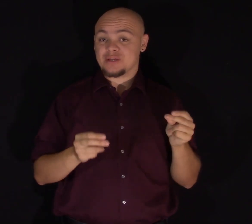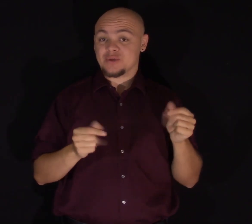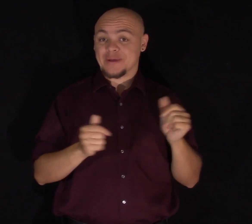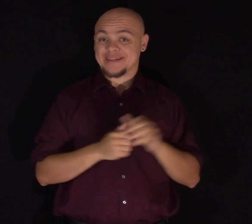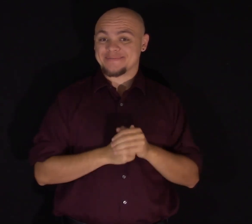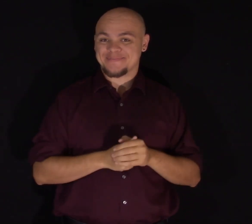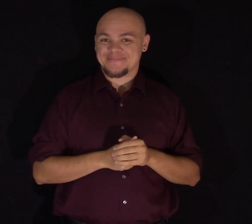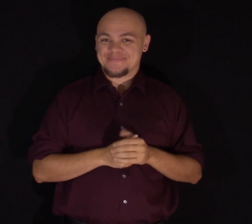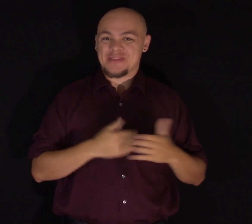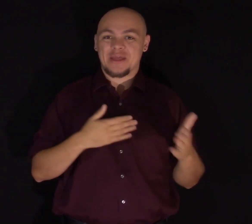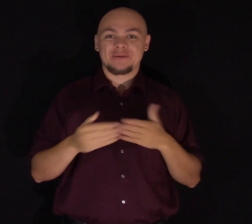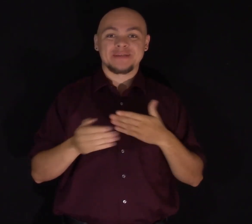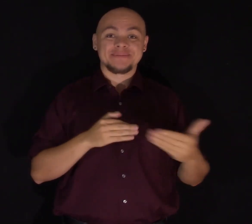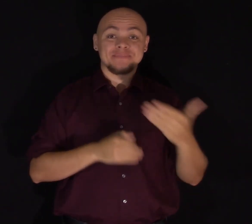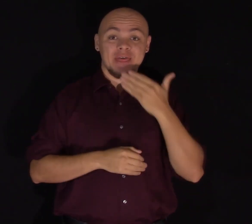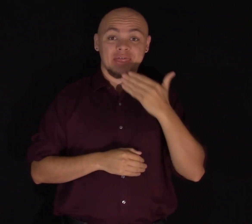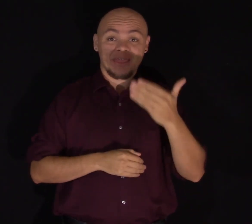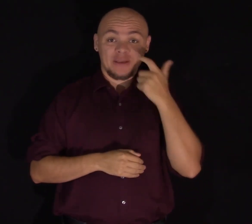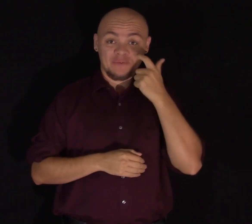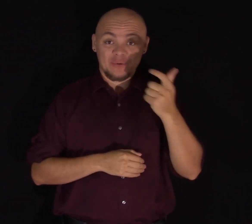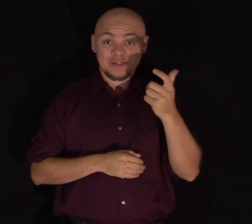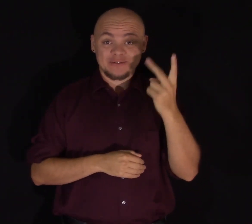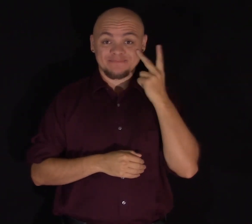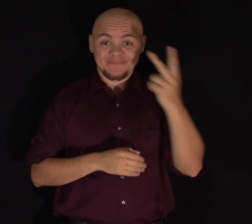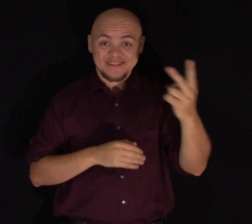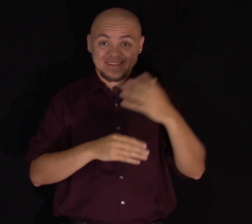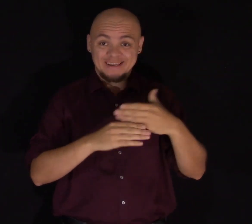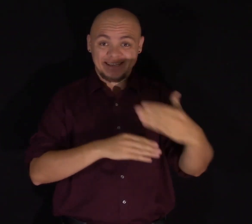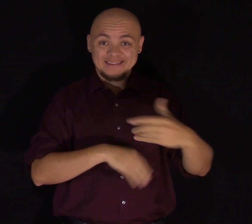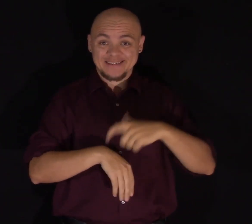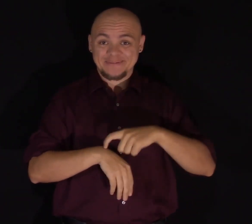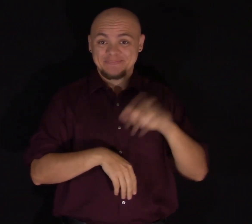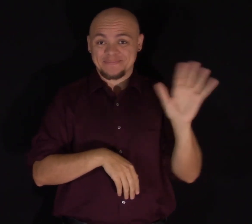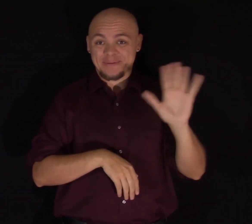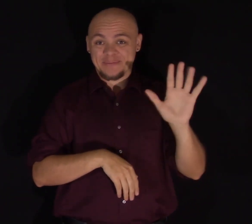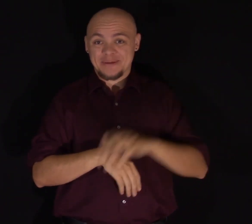Being a pilot in the Air Force.